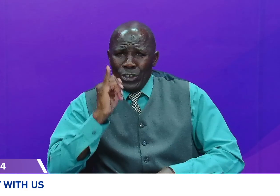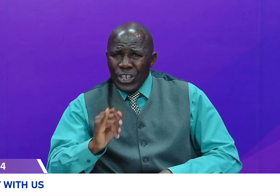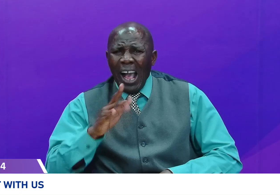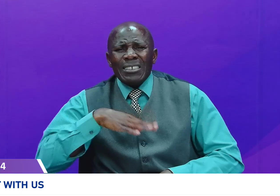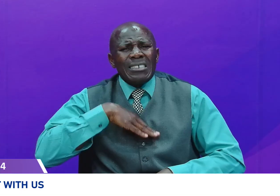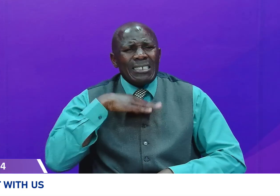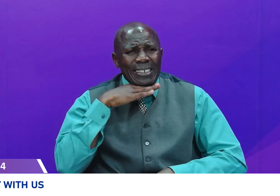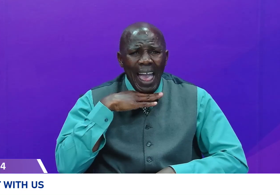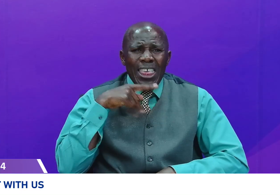video